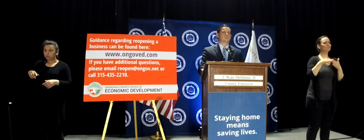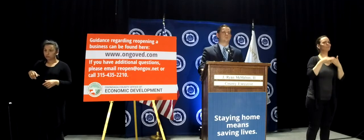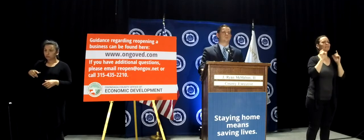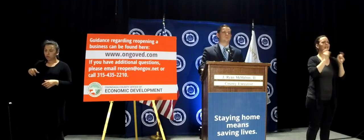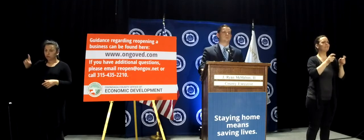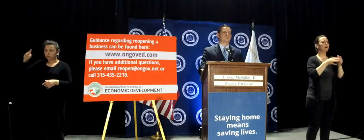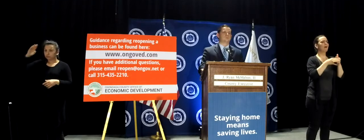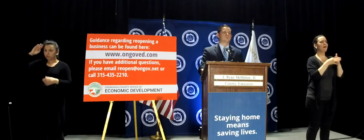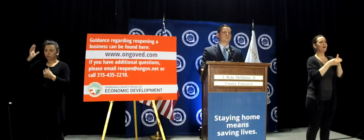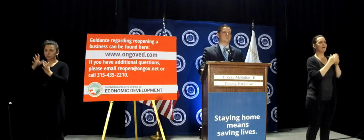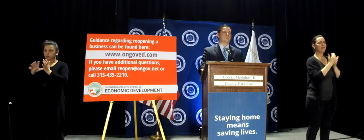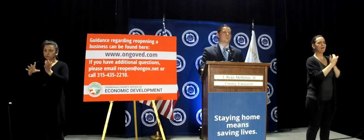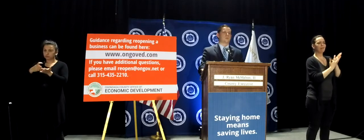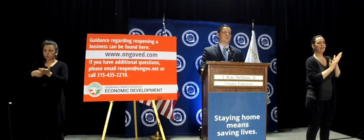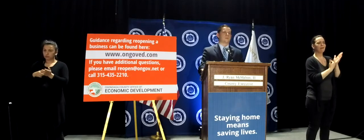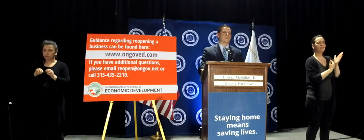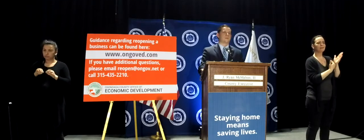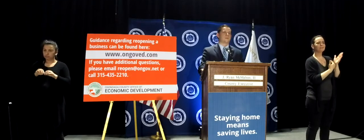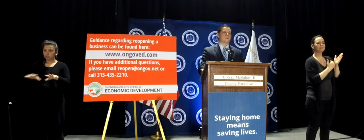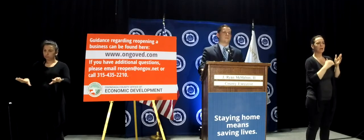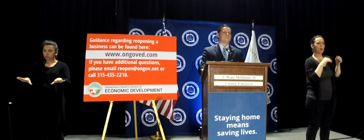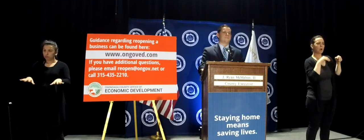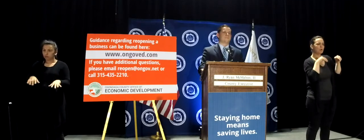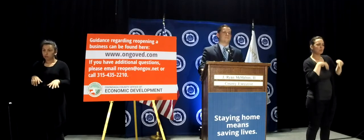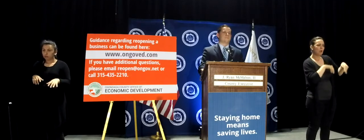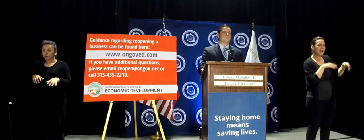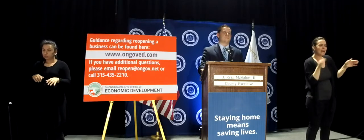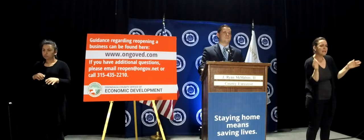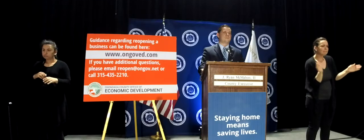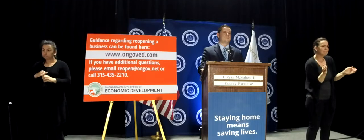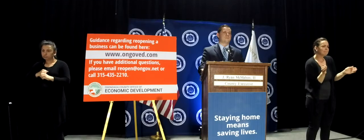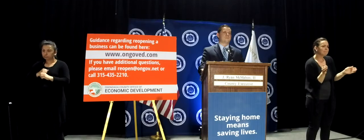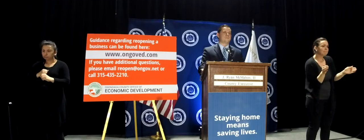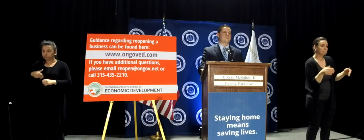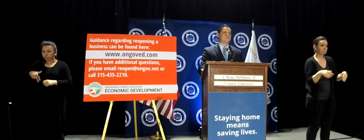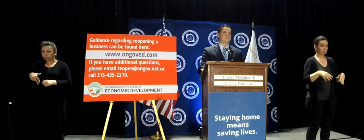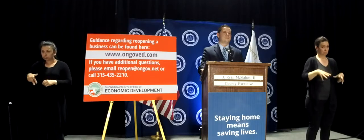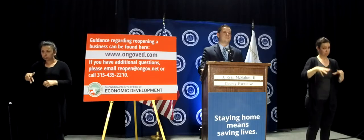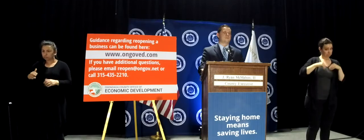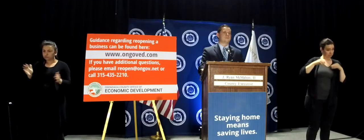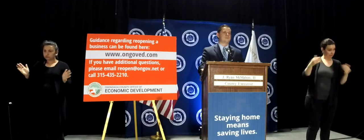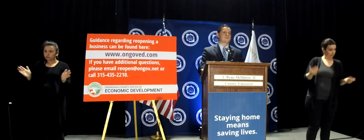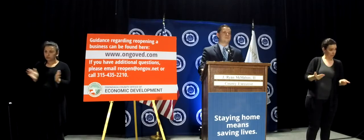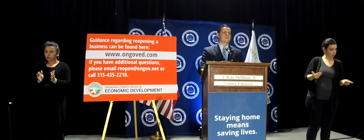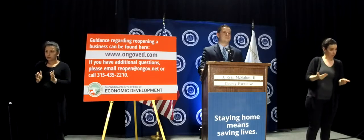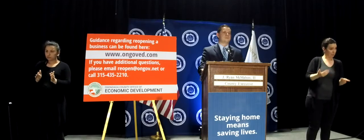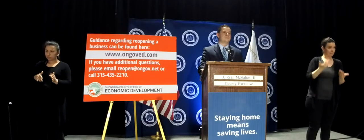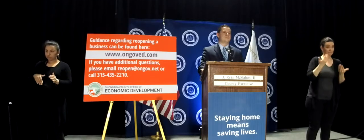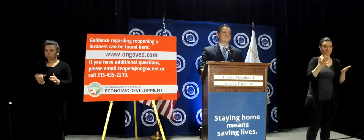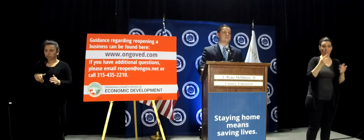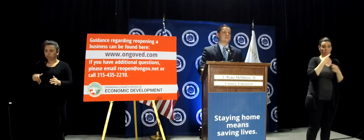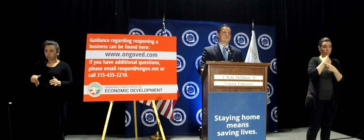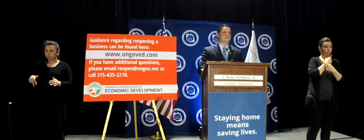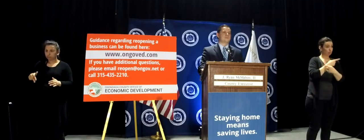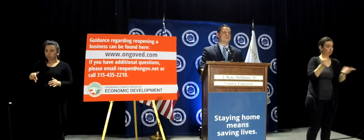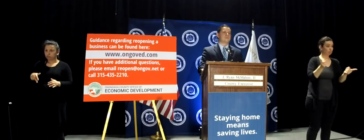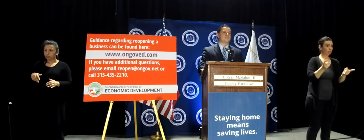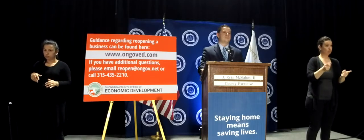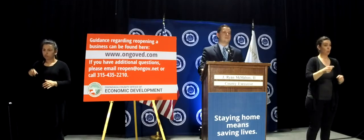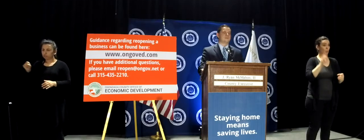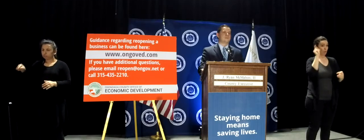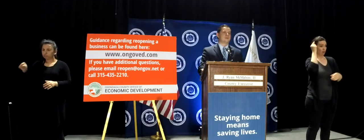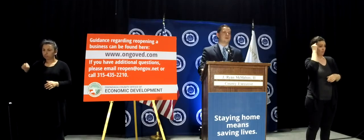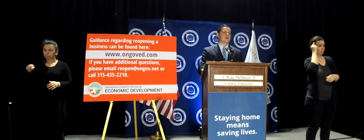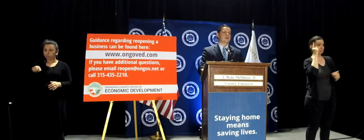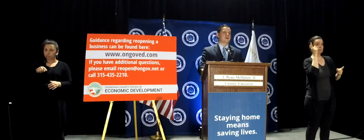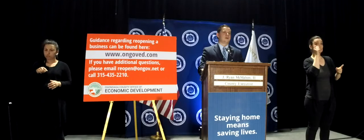mini parades and other celebrations were acceptable, but he kind of punted to local governments to decide what it will look like in their counties.